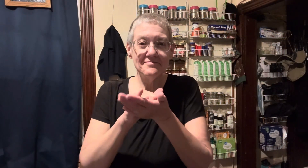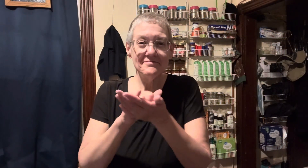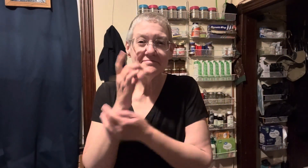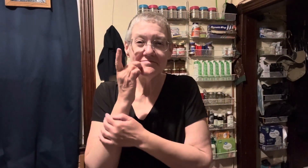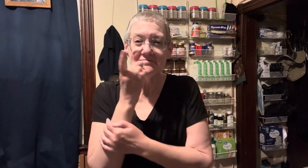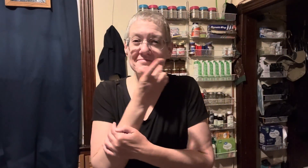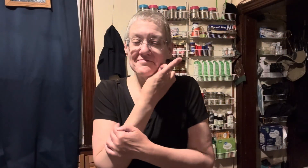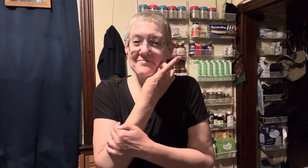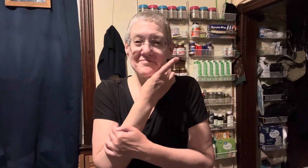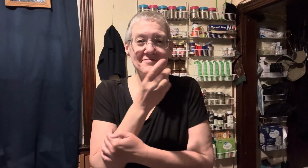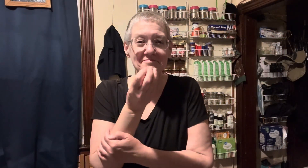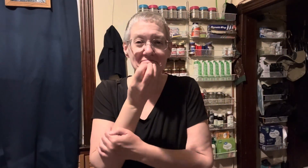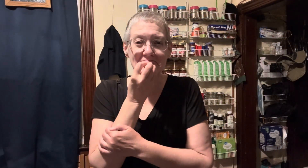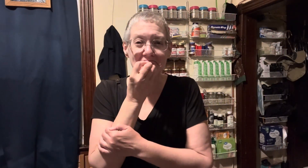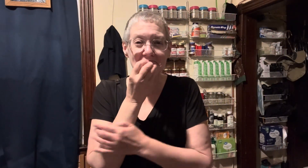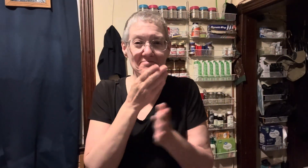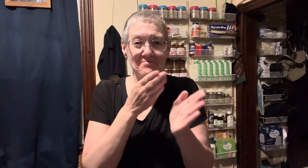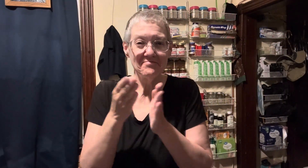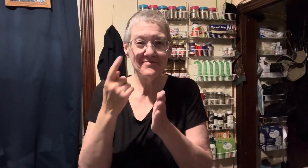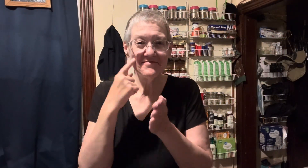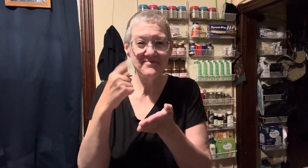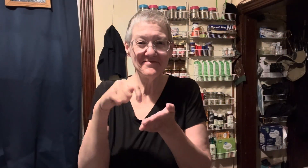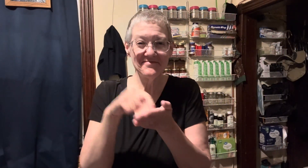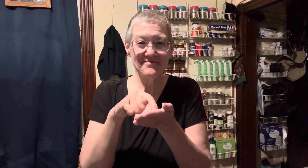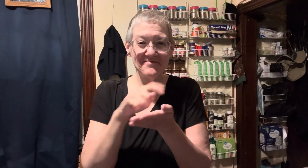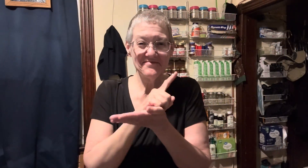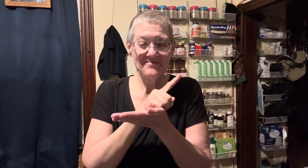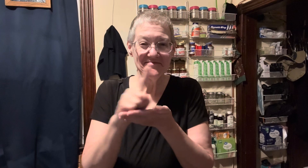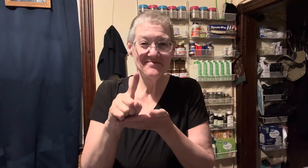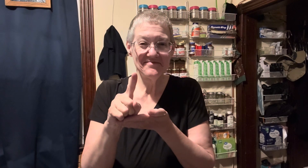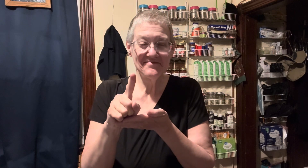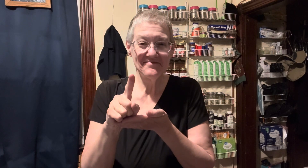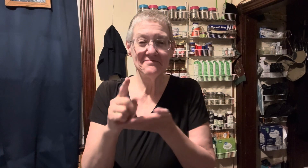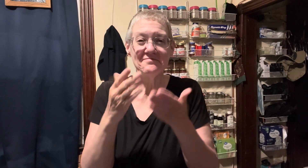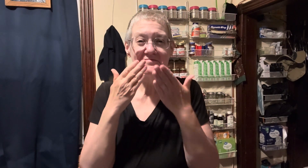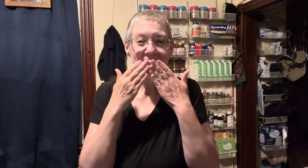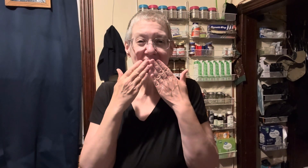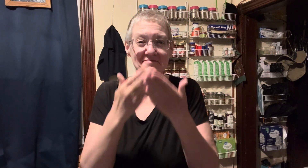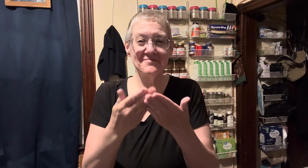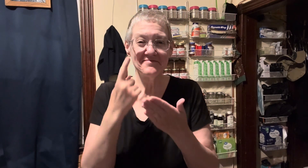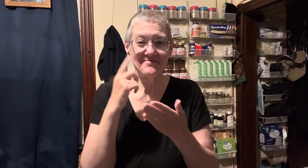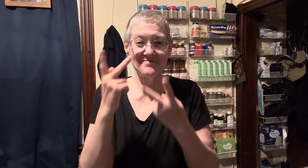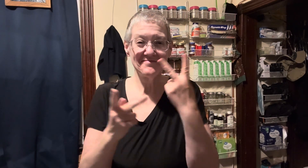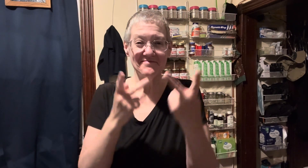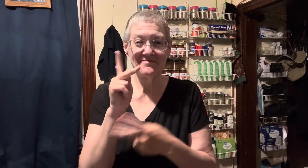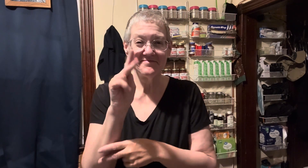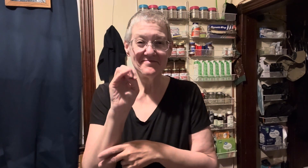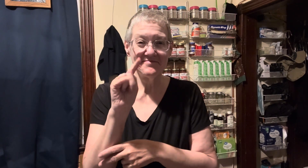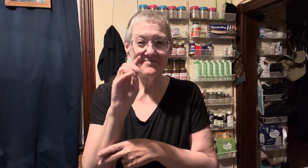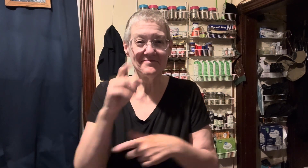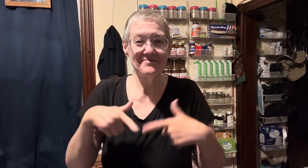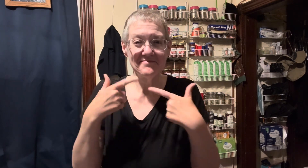And that's Dale's keto food prep for the week. Thank